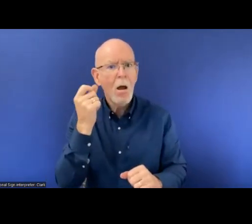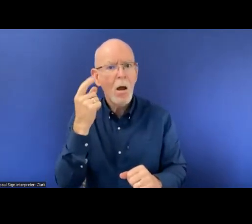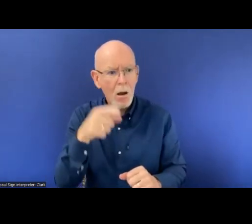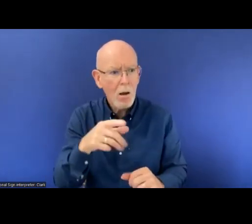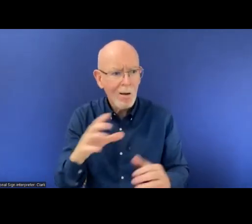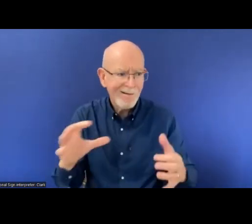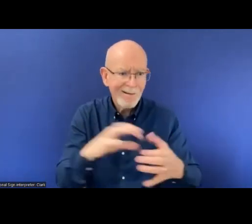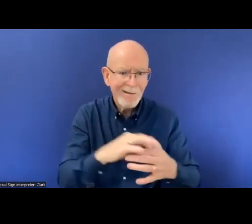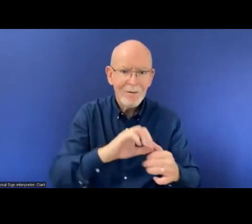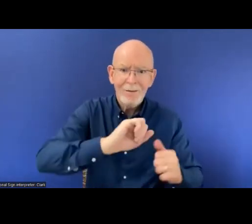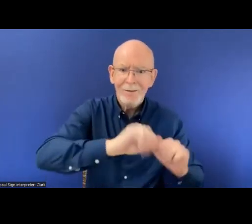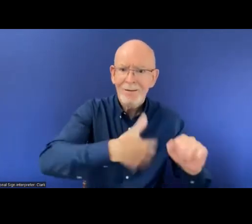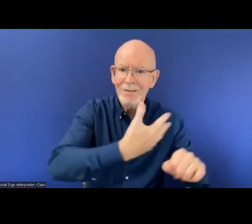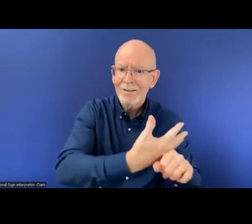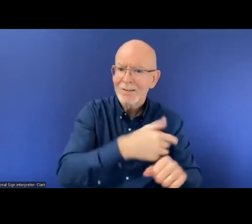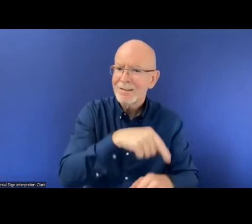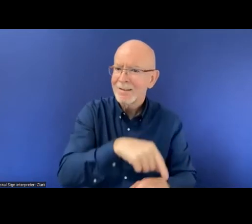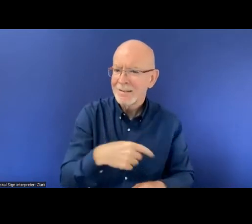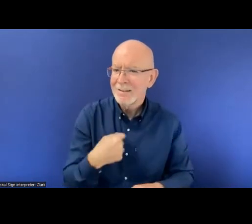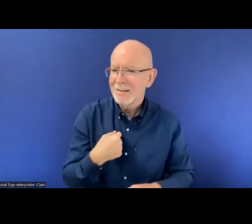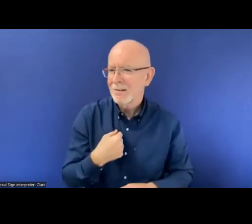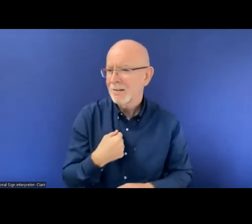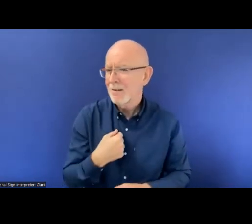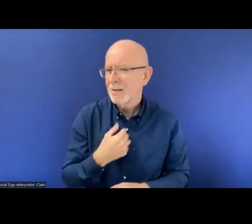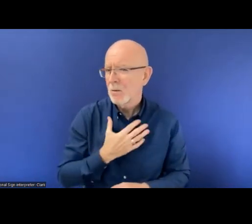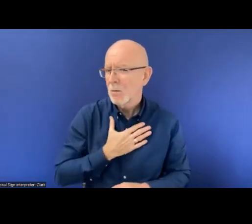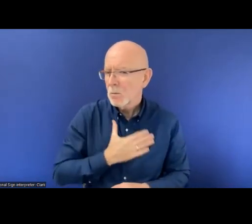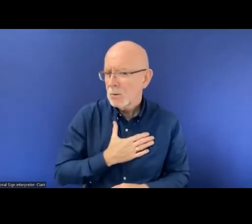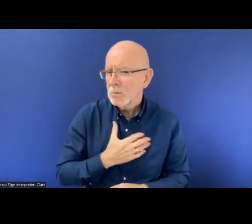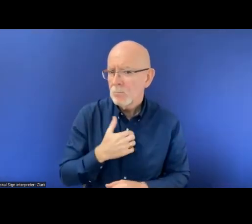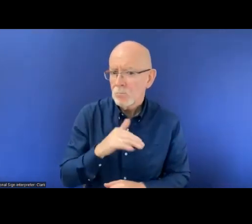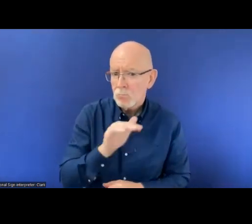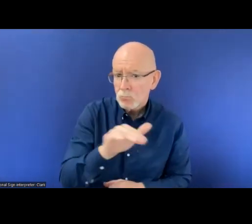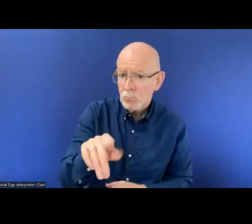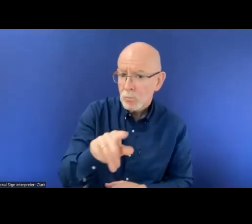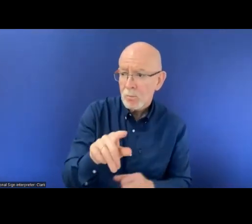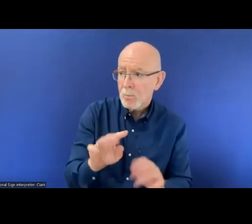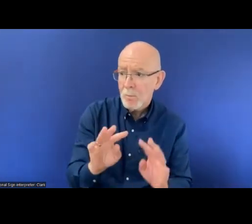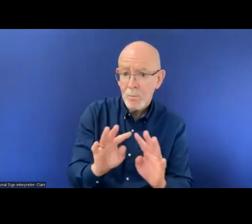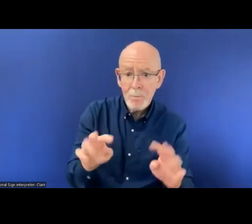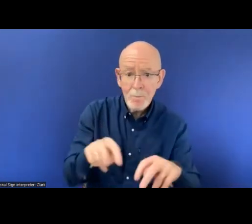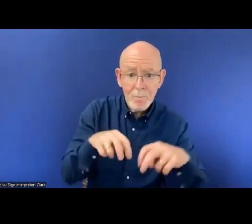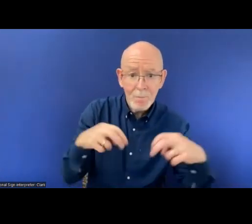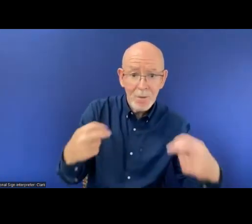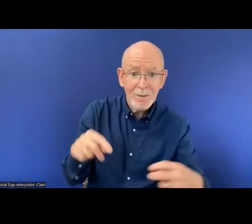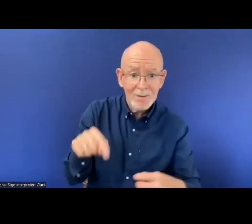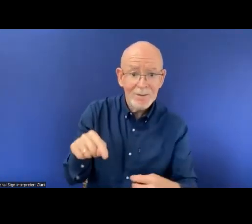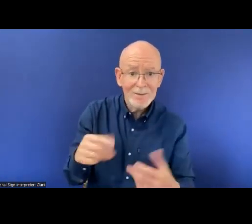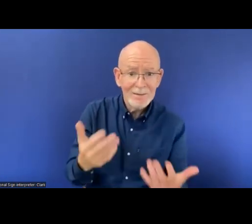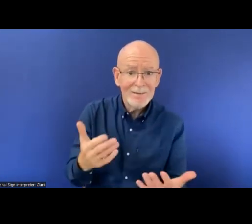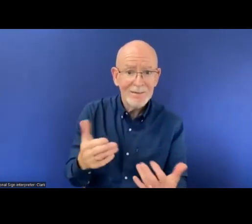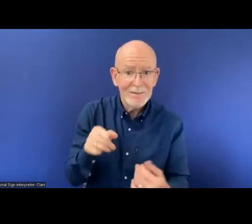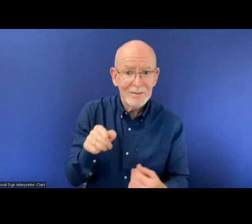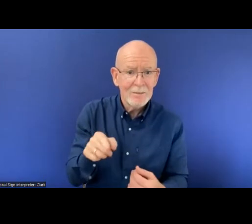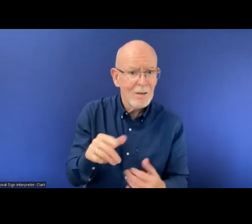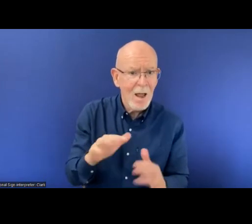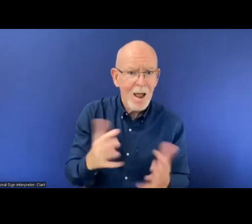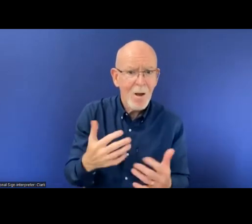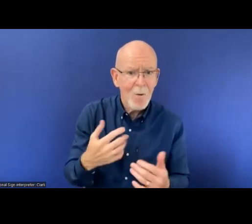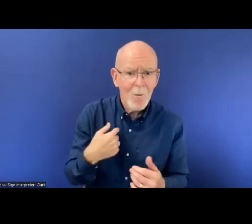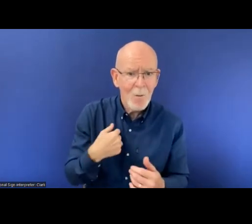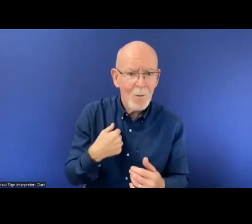impact that eye health has on the lives of children, their families, and communities. So here we are gathered